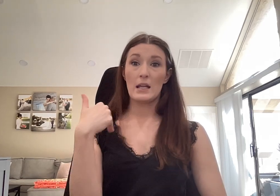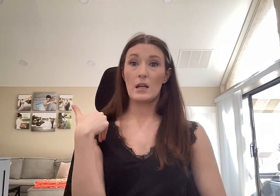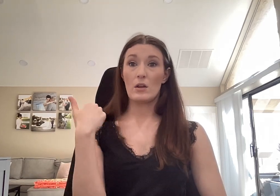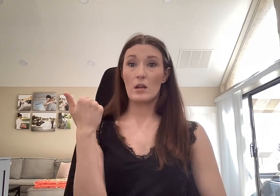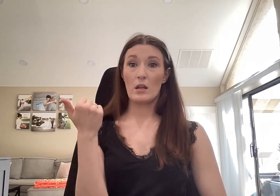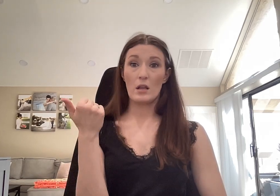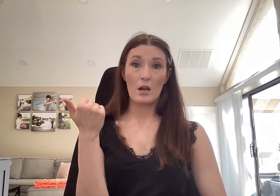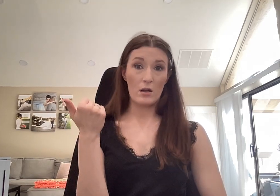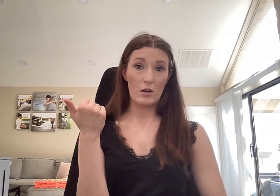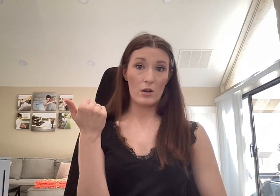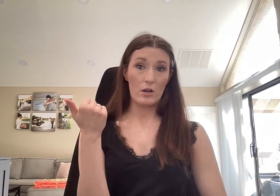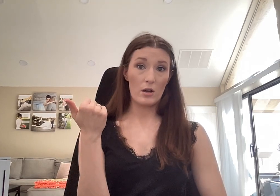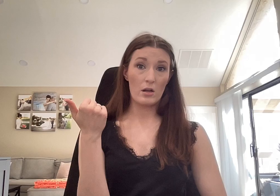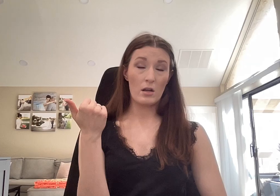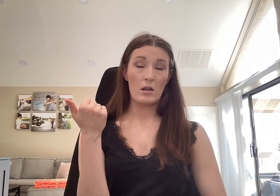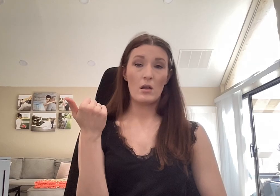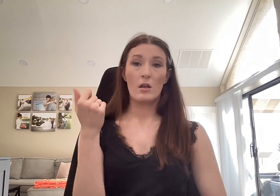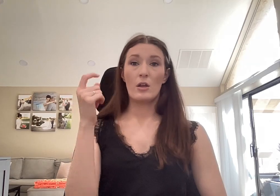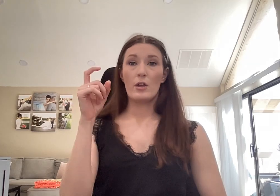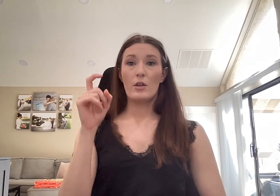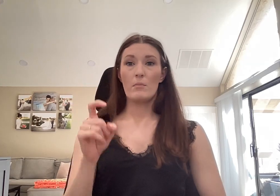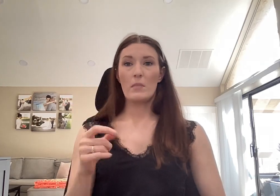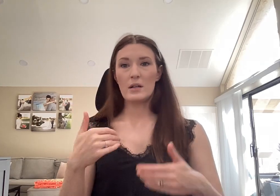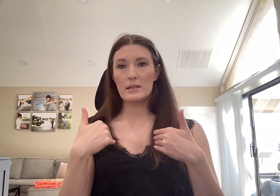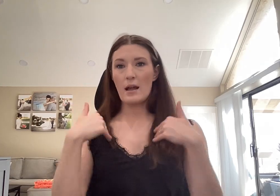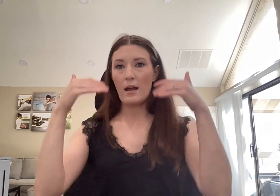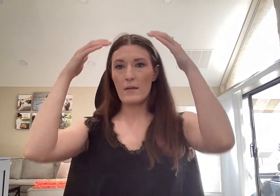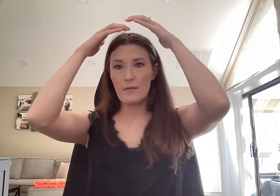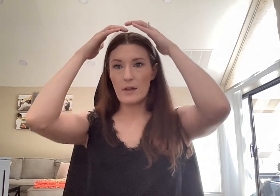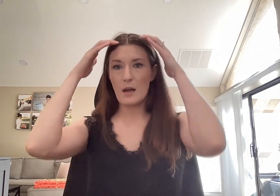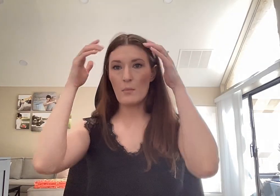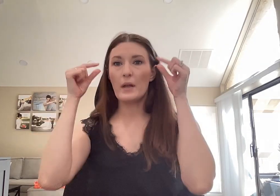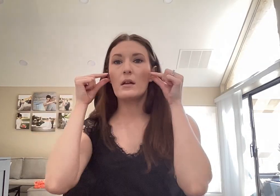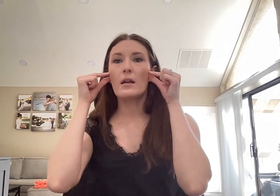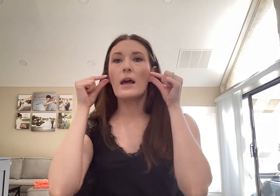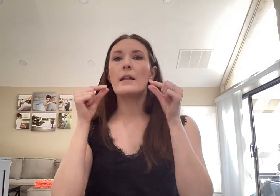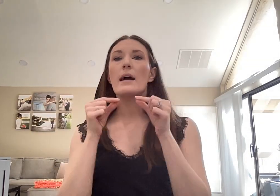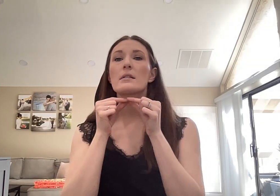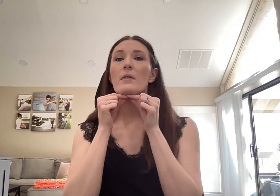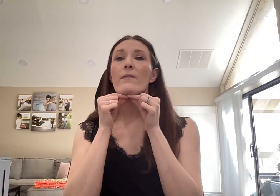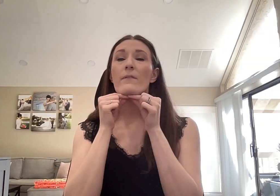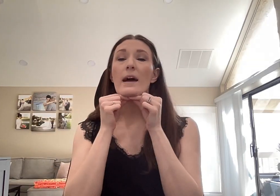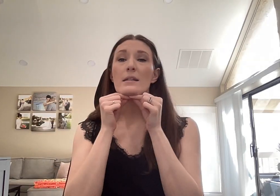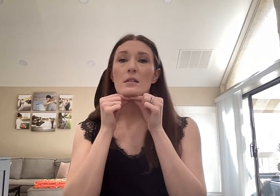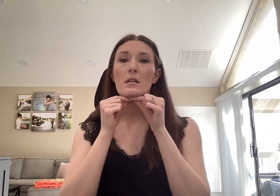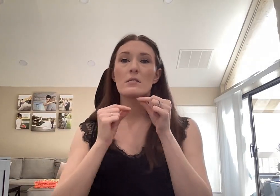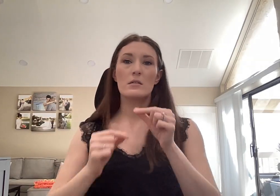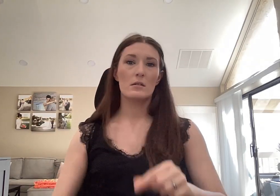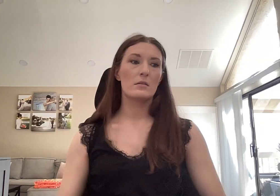18, younger, must have helmet, and it has to be fastened.